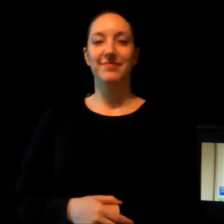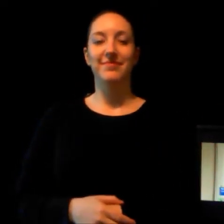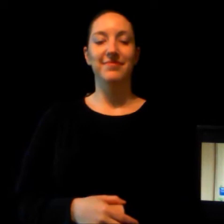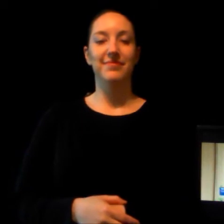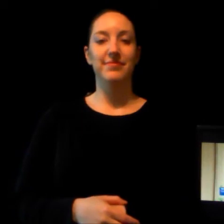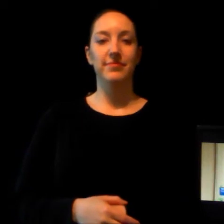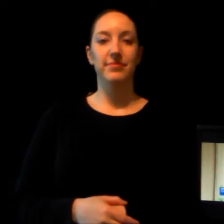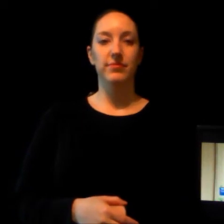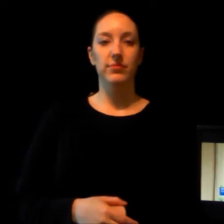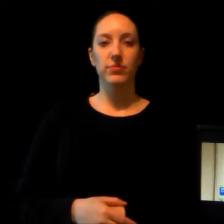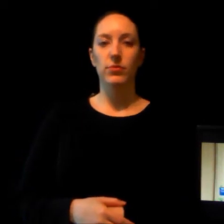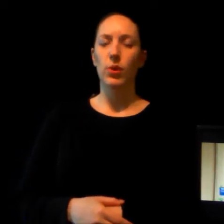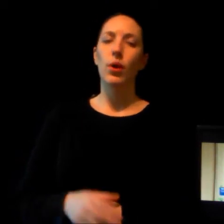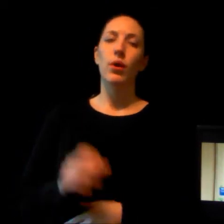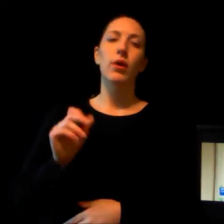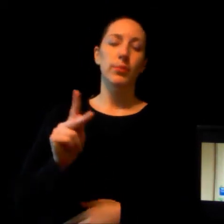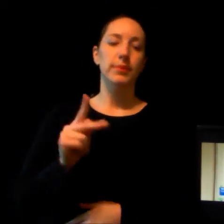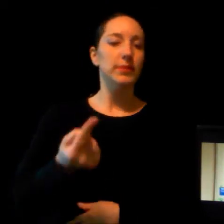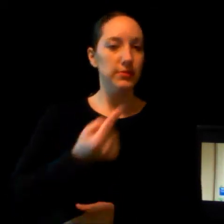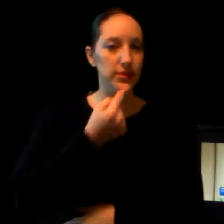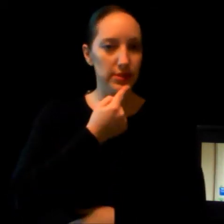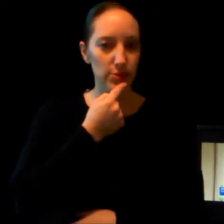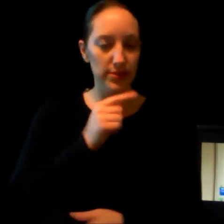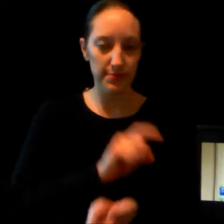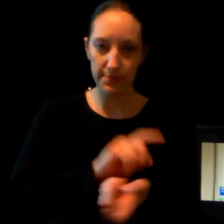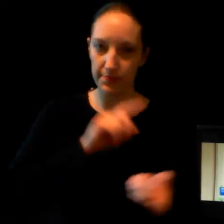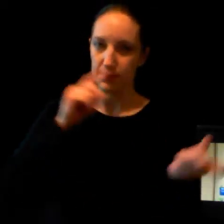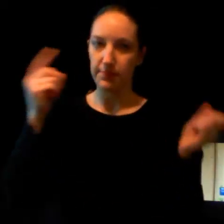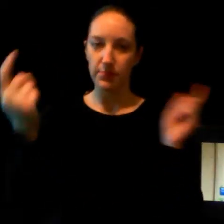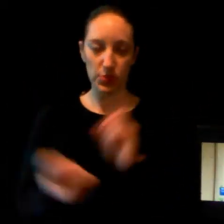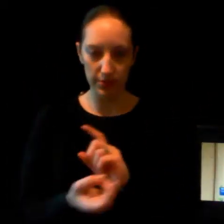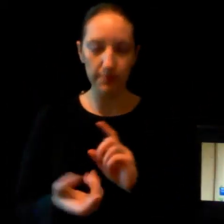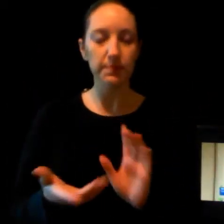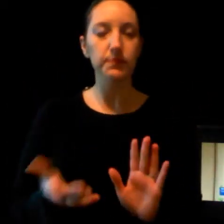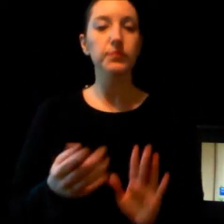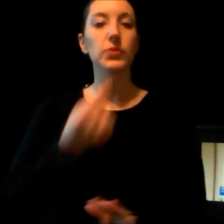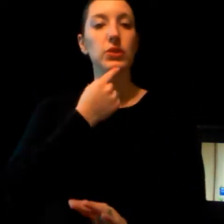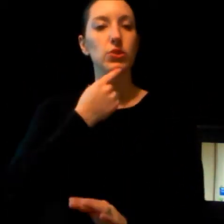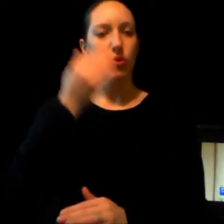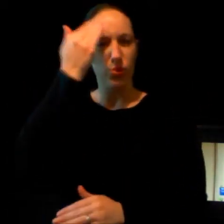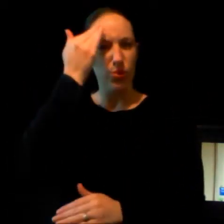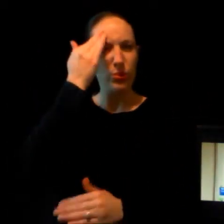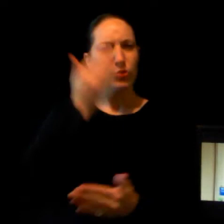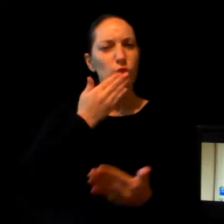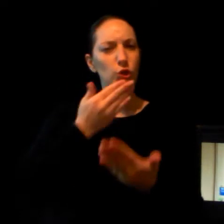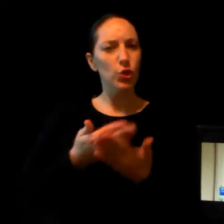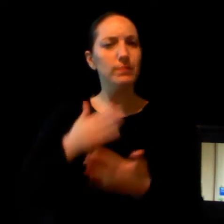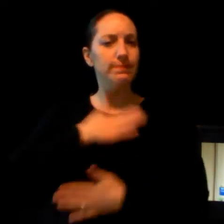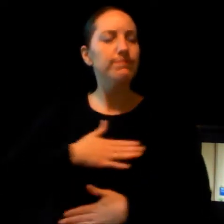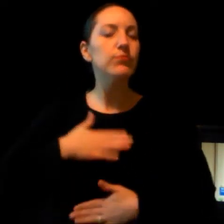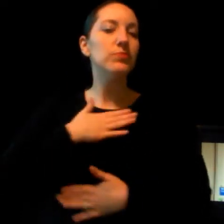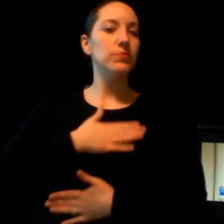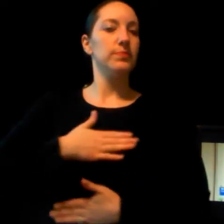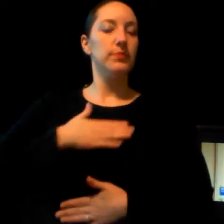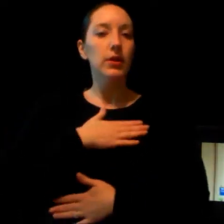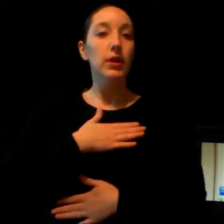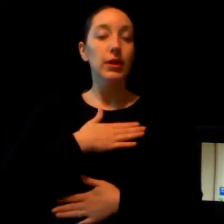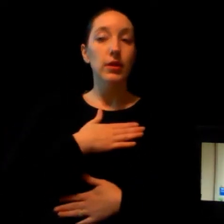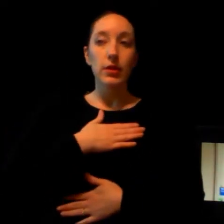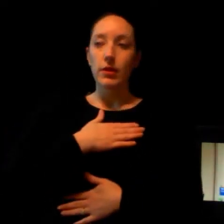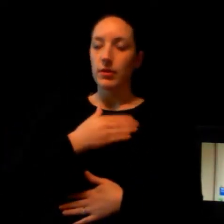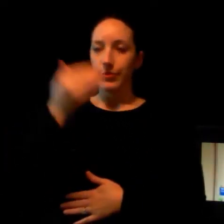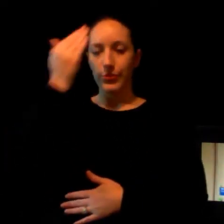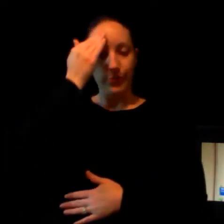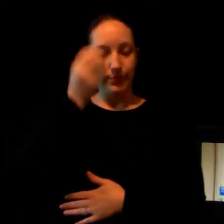Let me close on a serious note. We are having a good time, but as has been true for the last